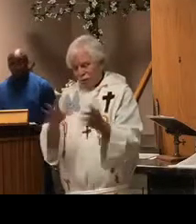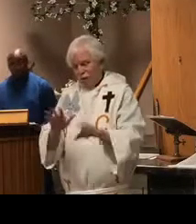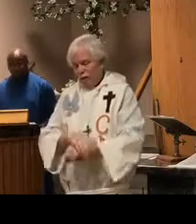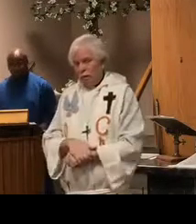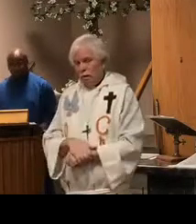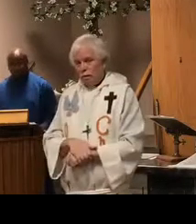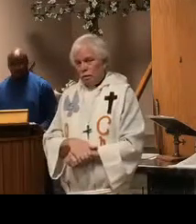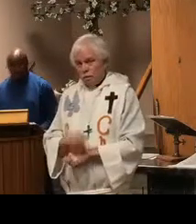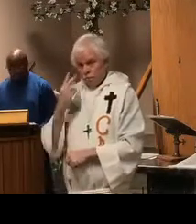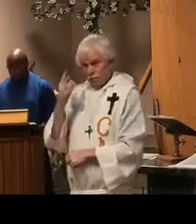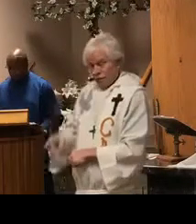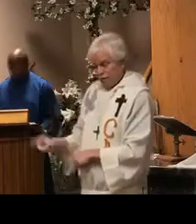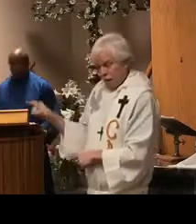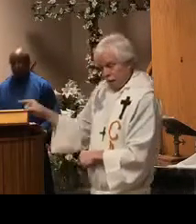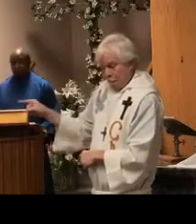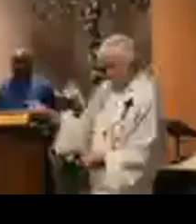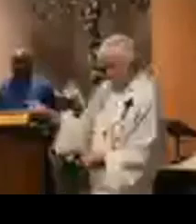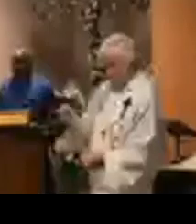and the 12 disciples,